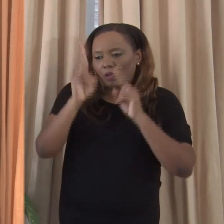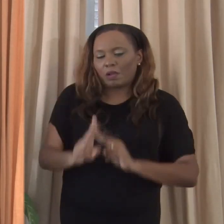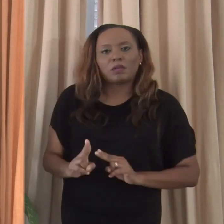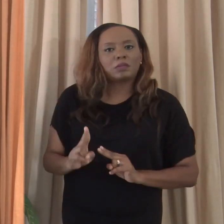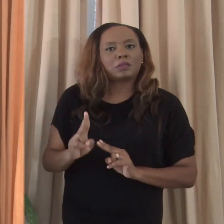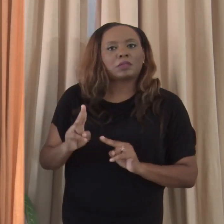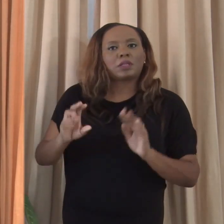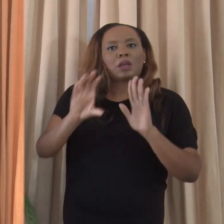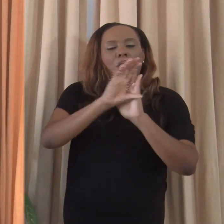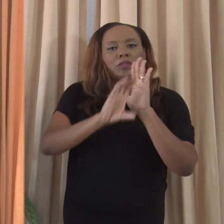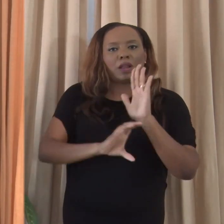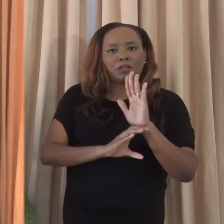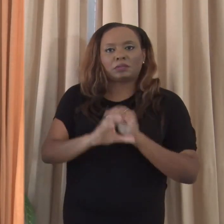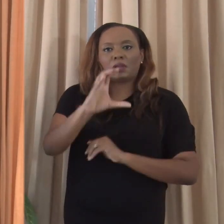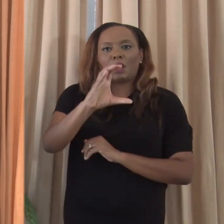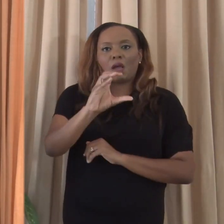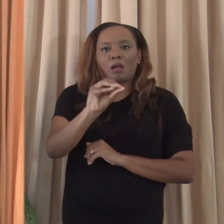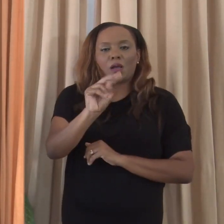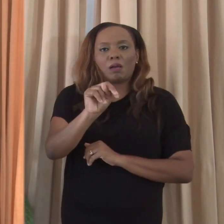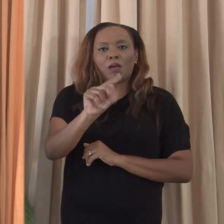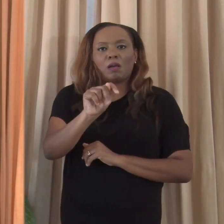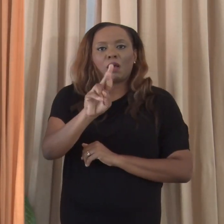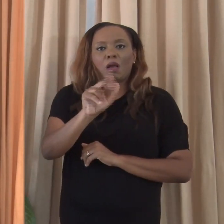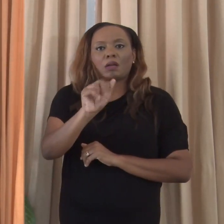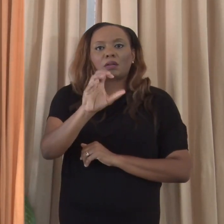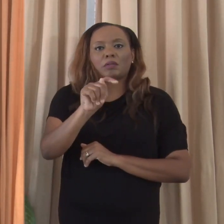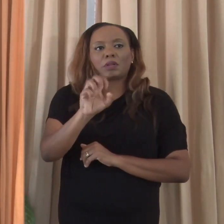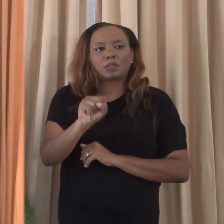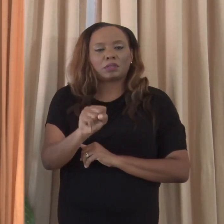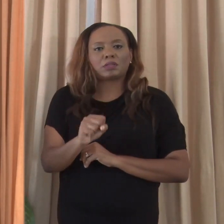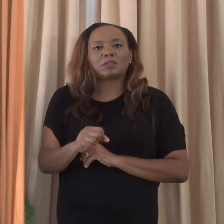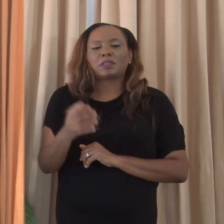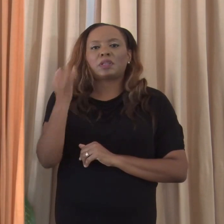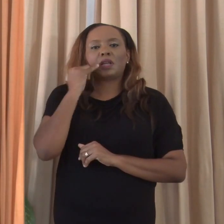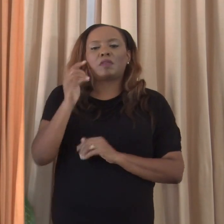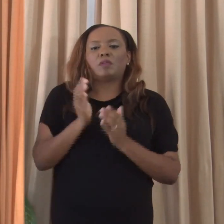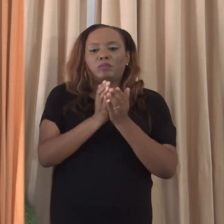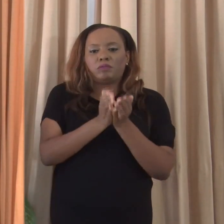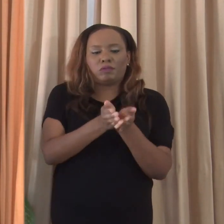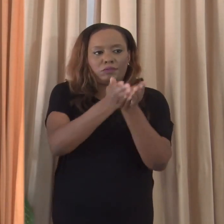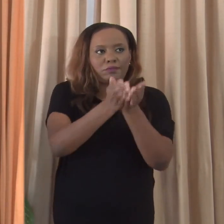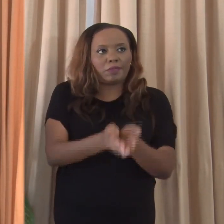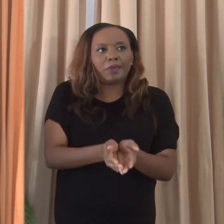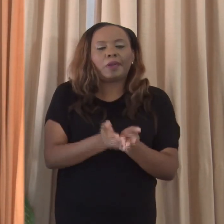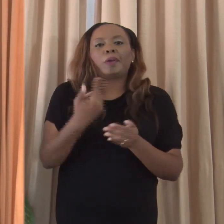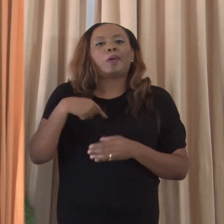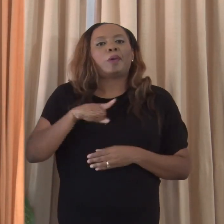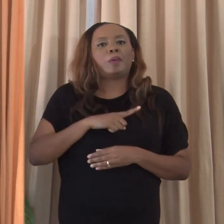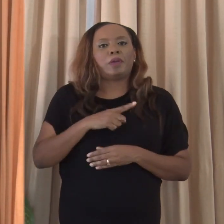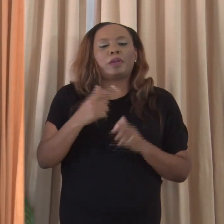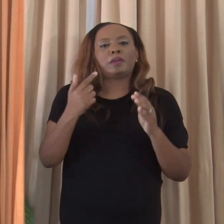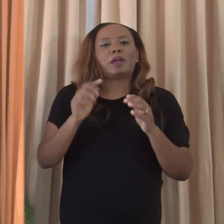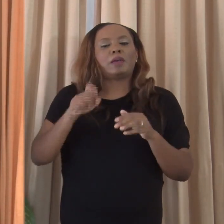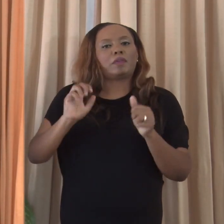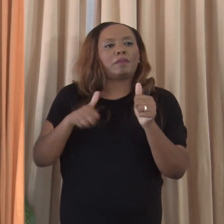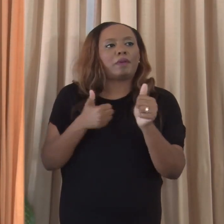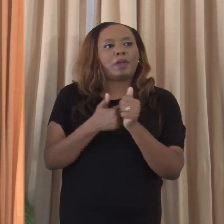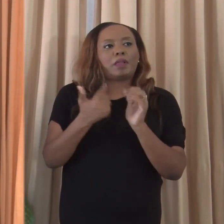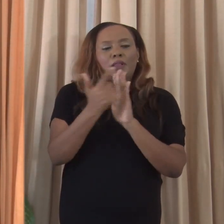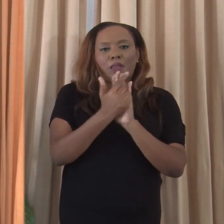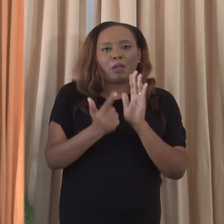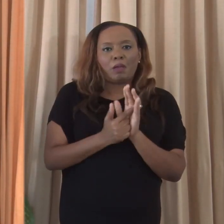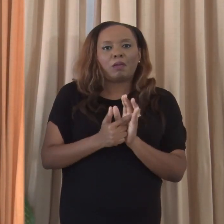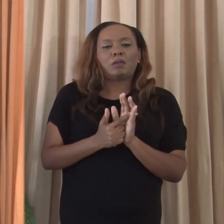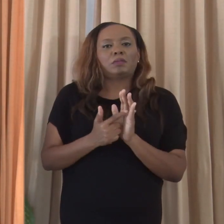to honor internationally. The reality is that once you get into the home porting business, you are by law required to carry